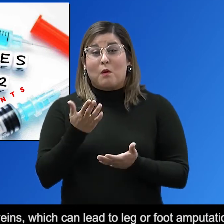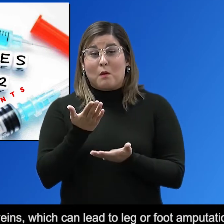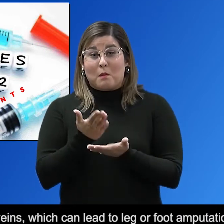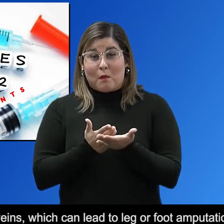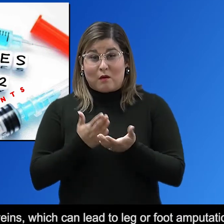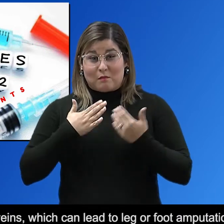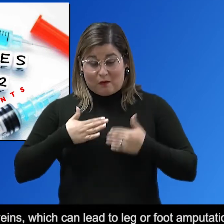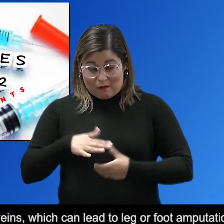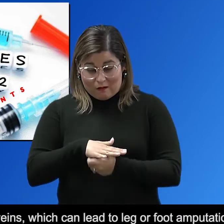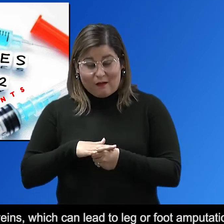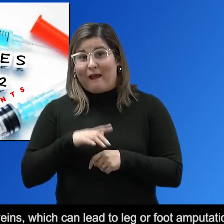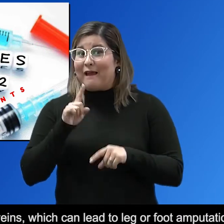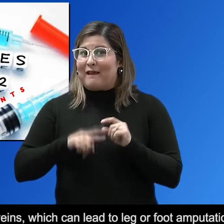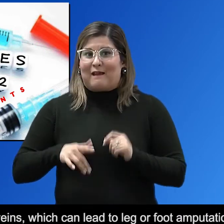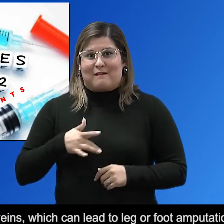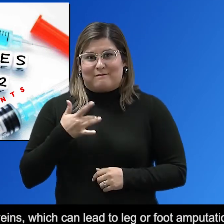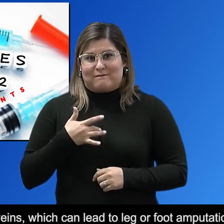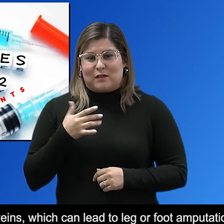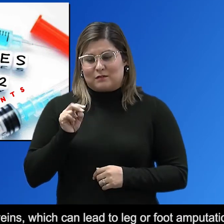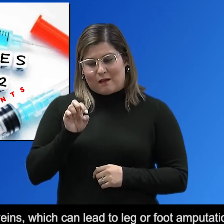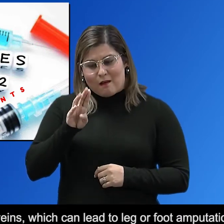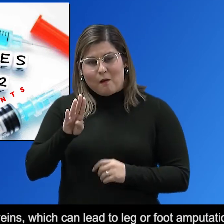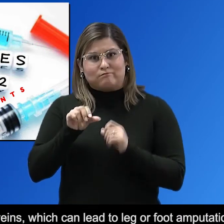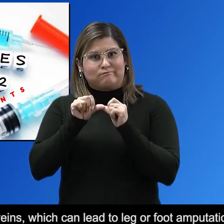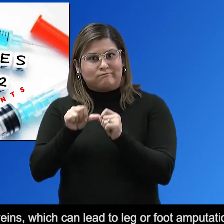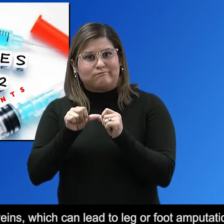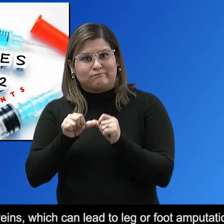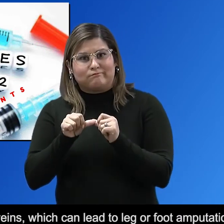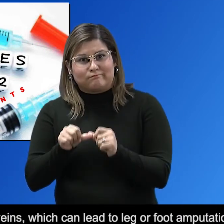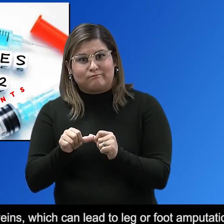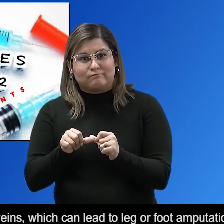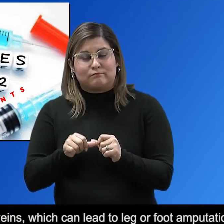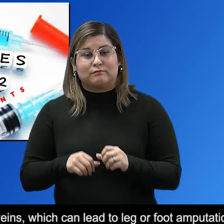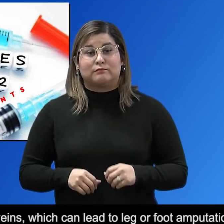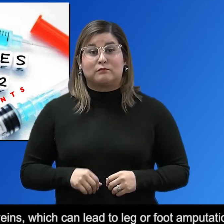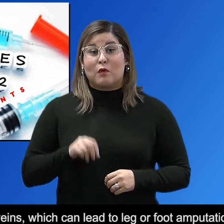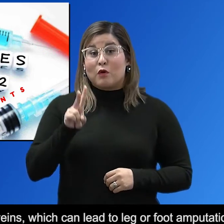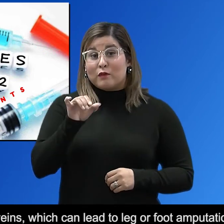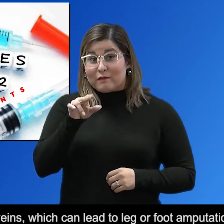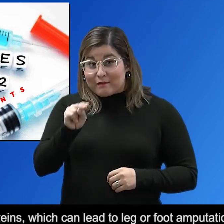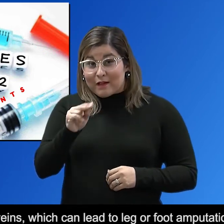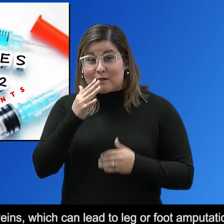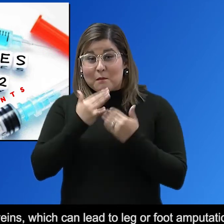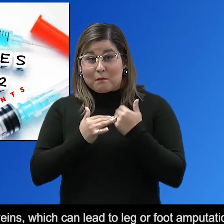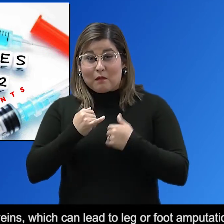Deterioration to your veins, which can lead to leg or foot amputation.